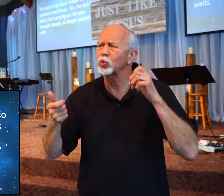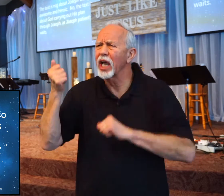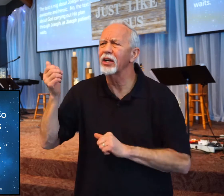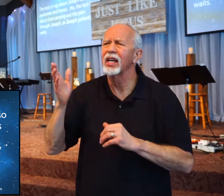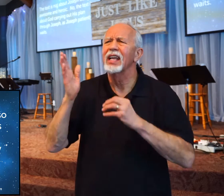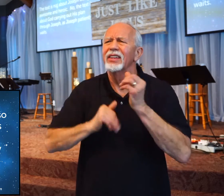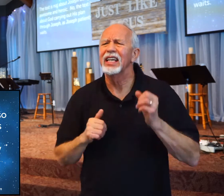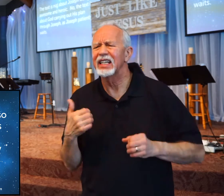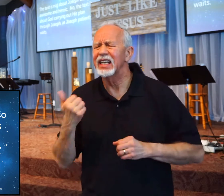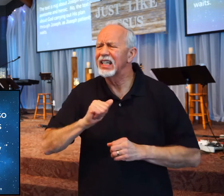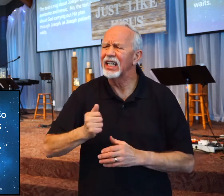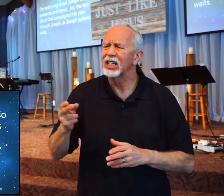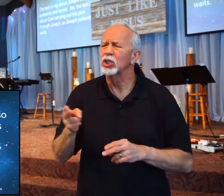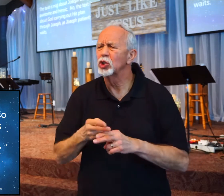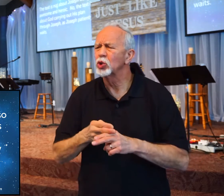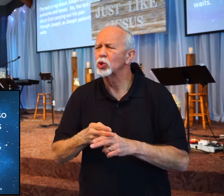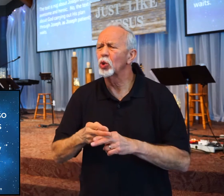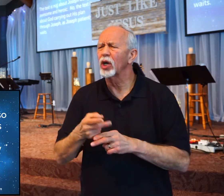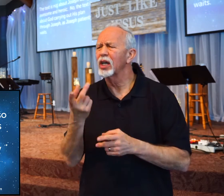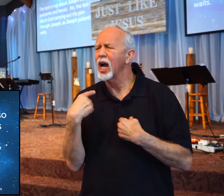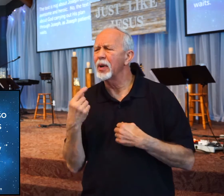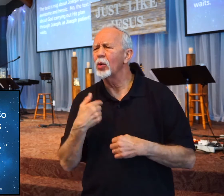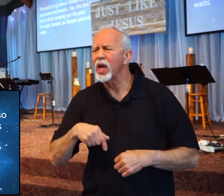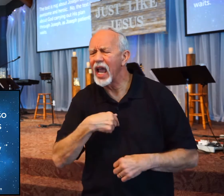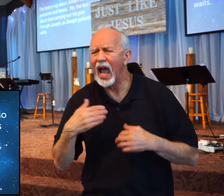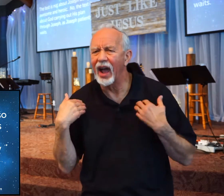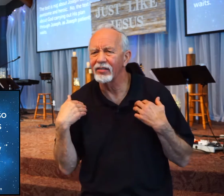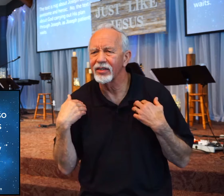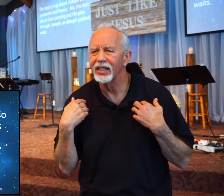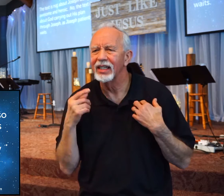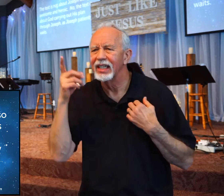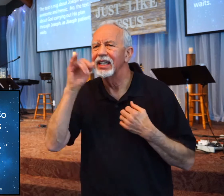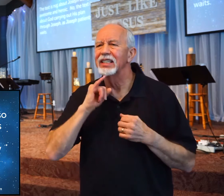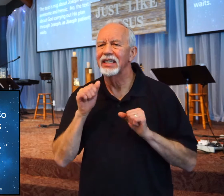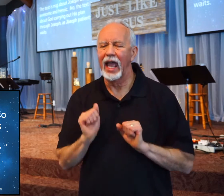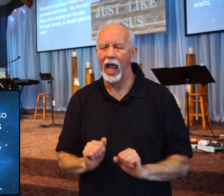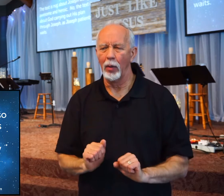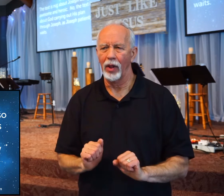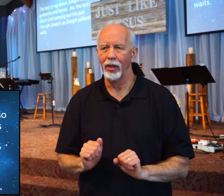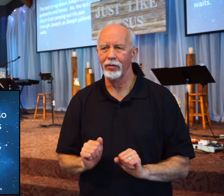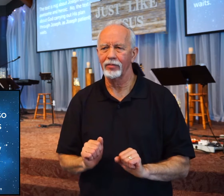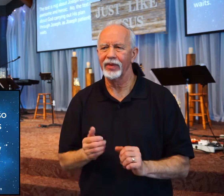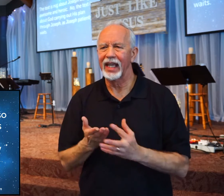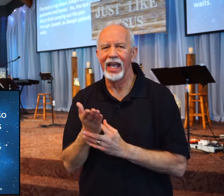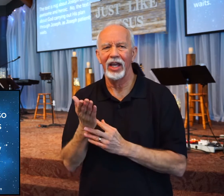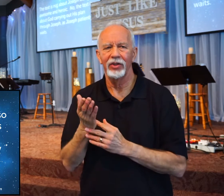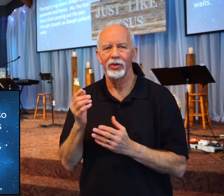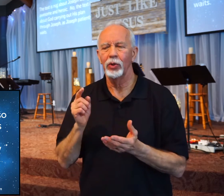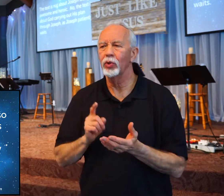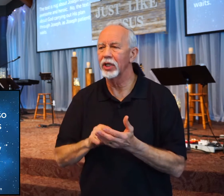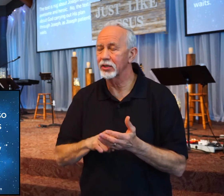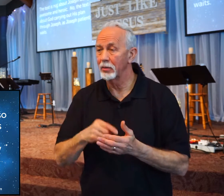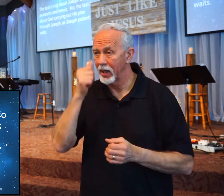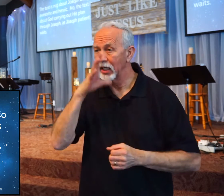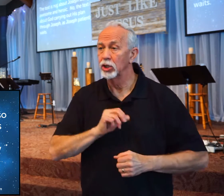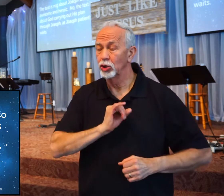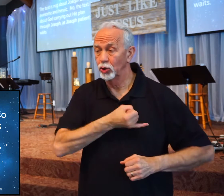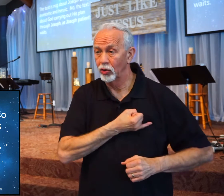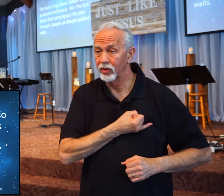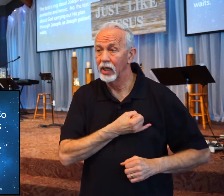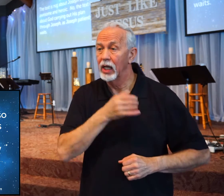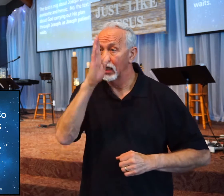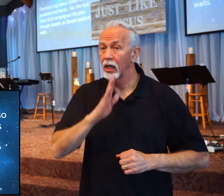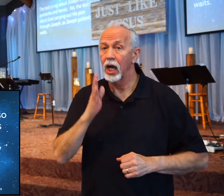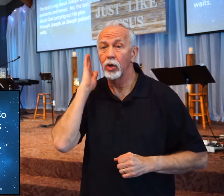perceived shortcoming we may have. He is able. And so through this man, Joseph, God would save